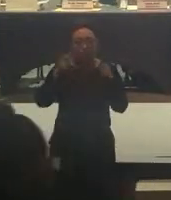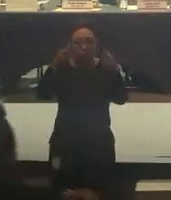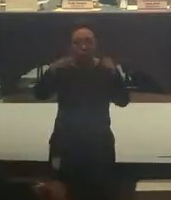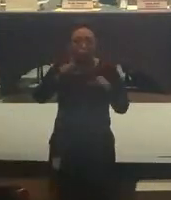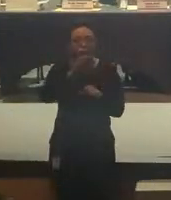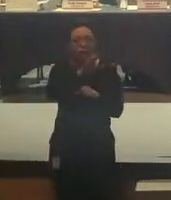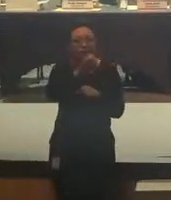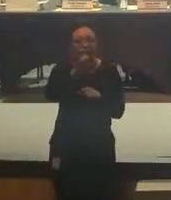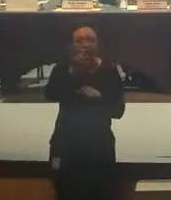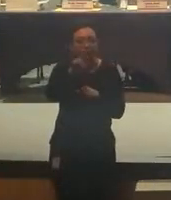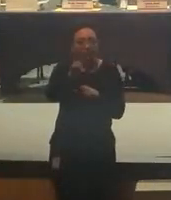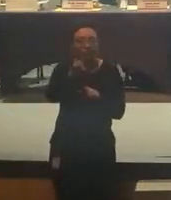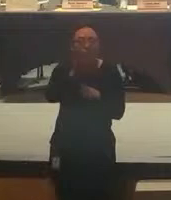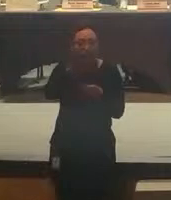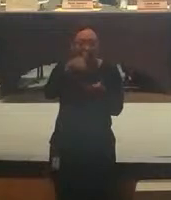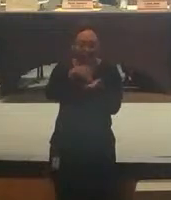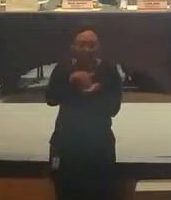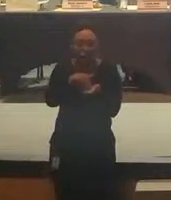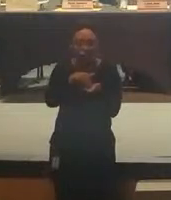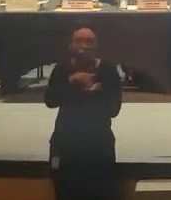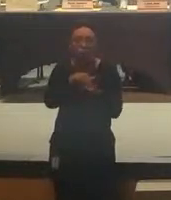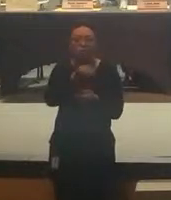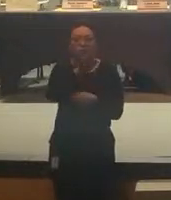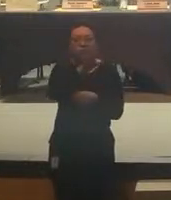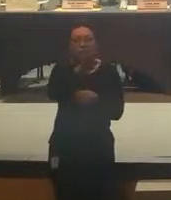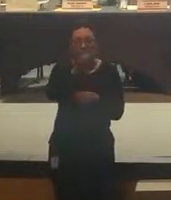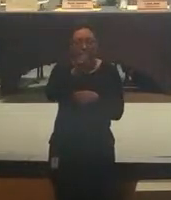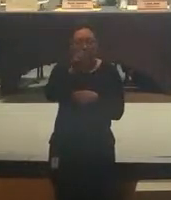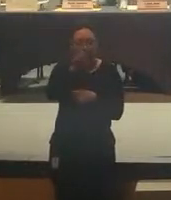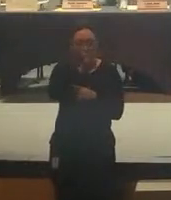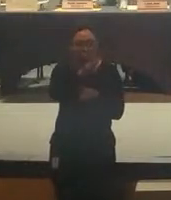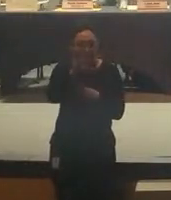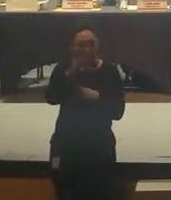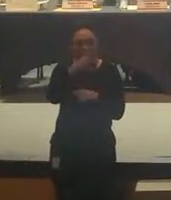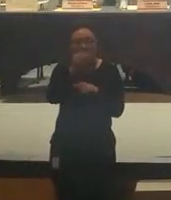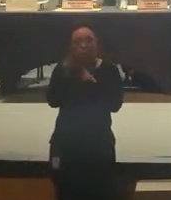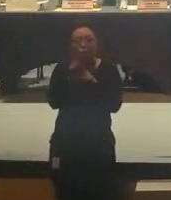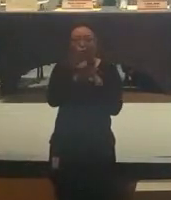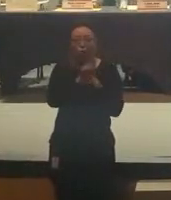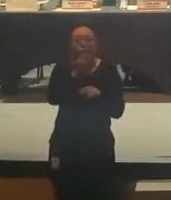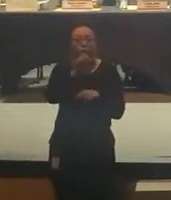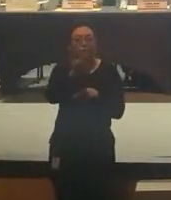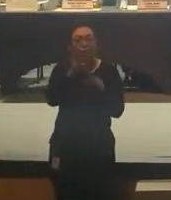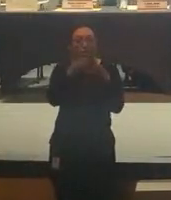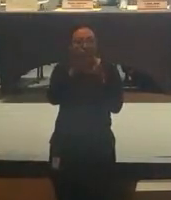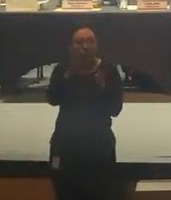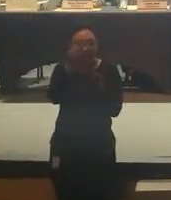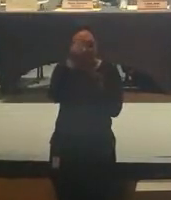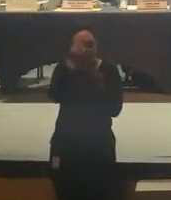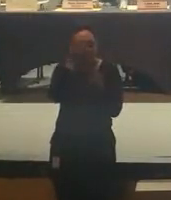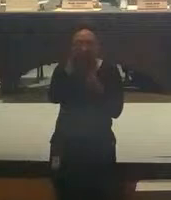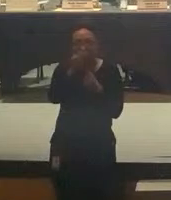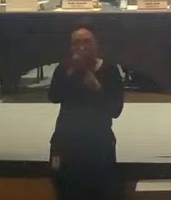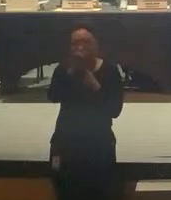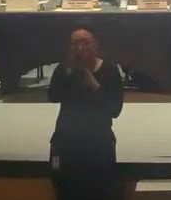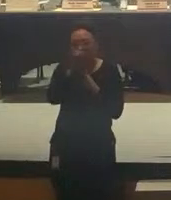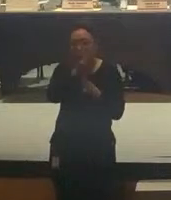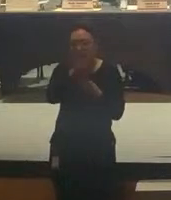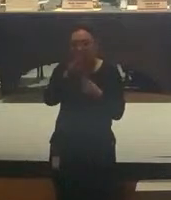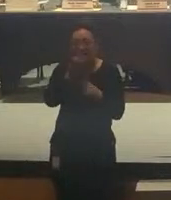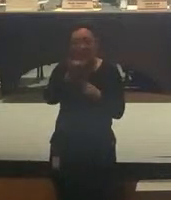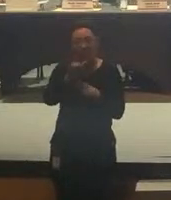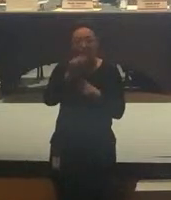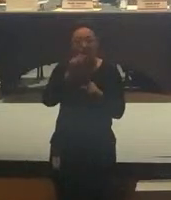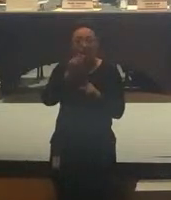County School District Administrative Center, Clark County School District website, and the Nevada Public Notice website. The Attendance